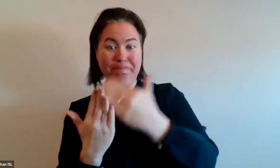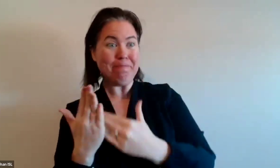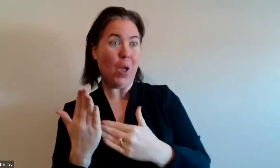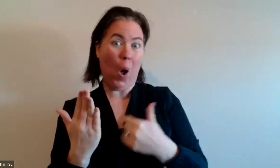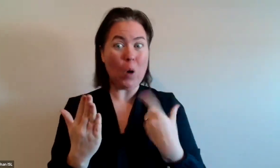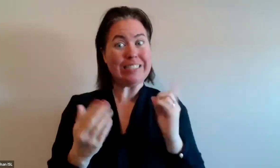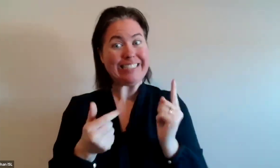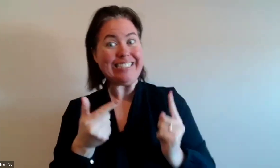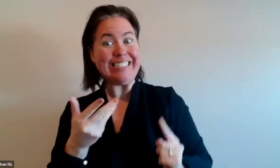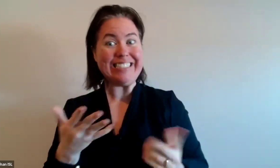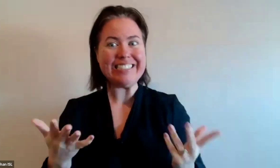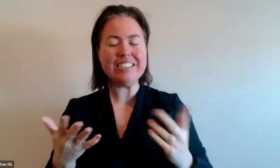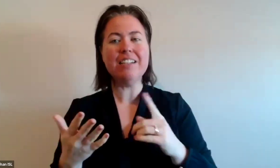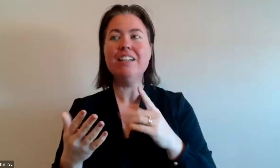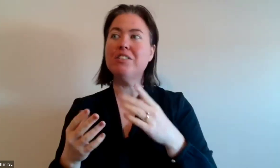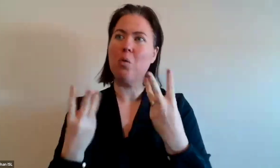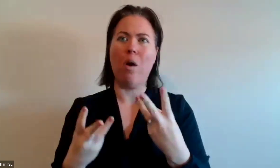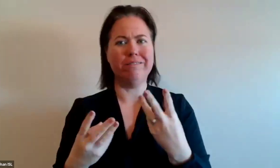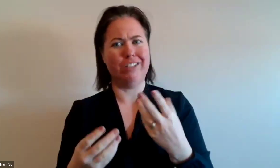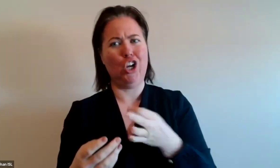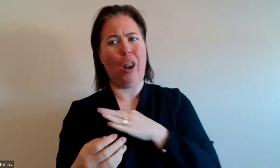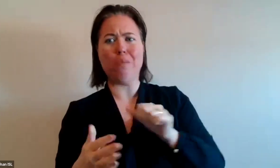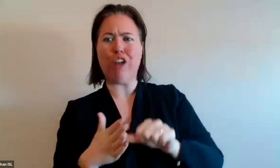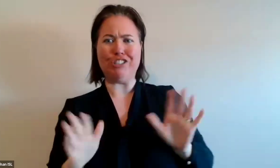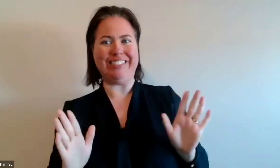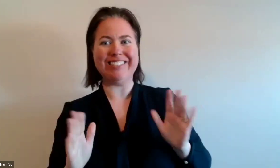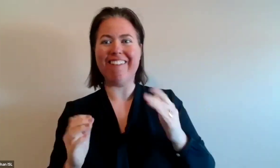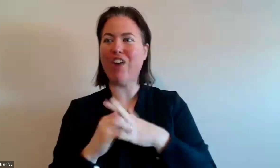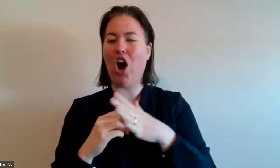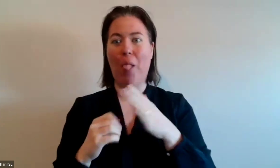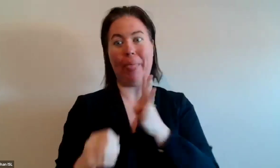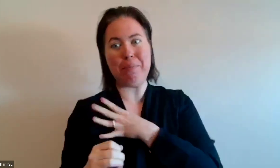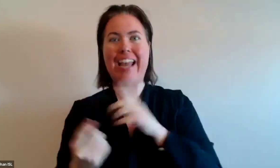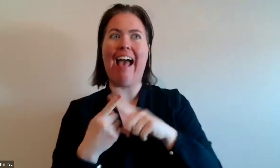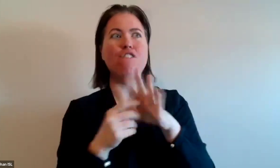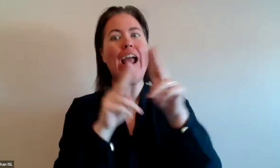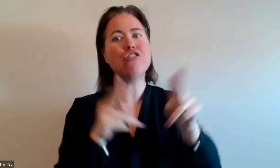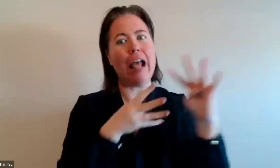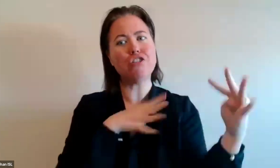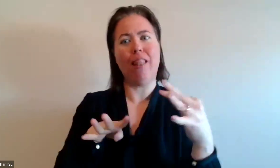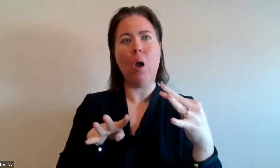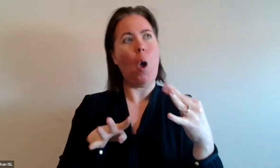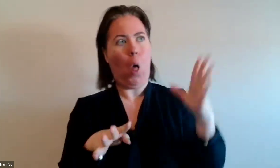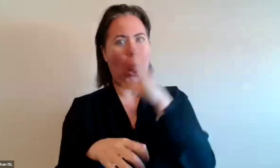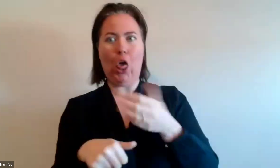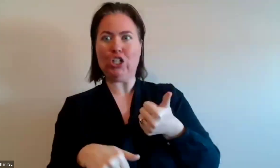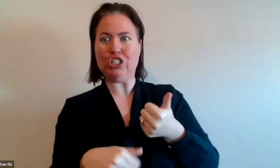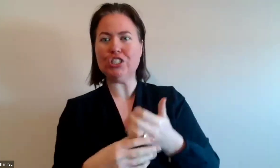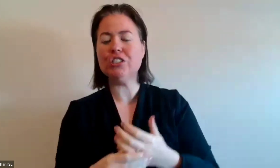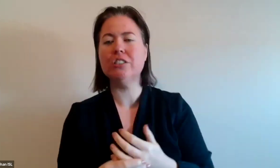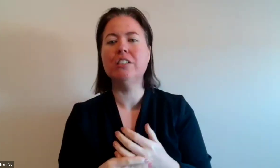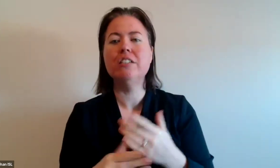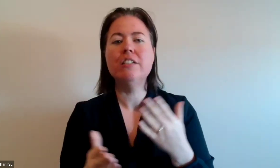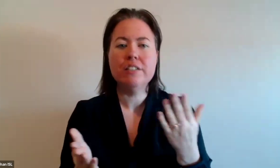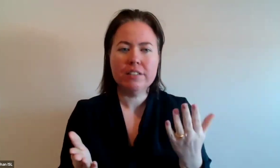on the committee, but also on the international arena in general. And they say